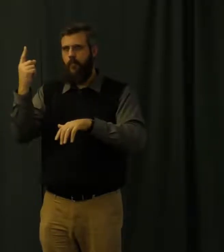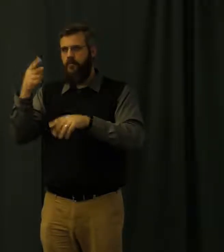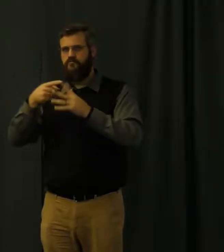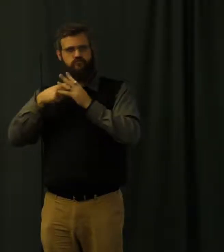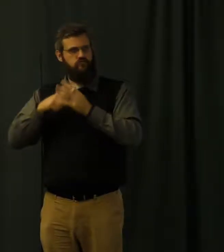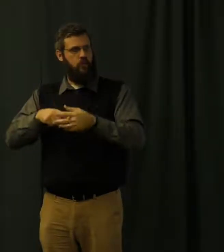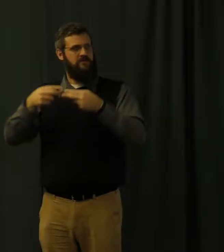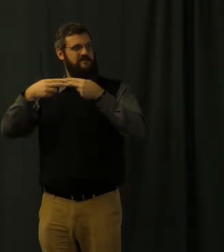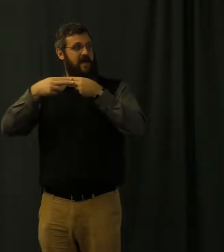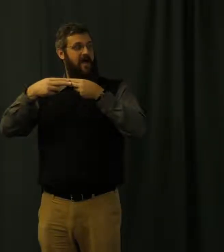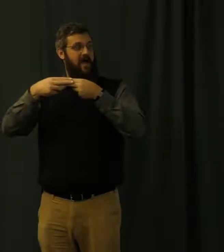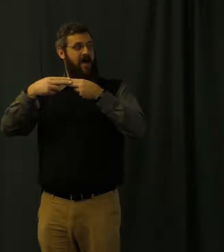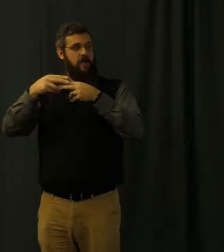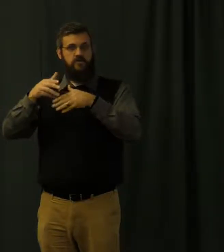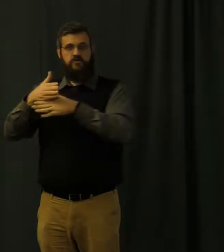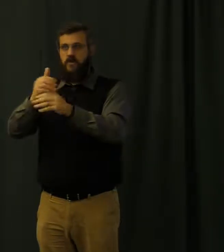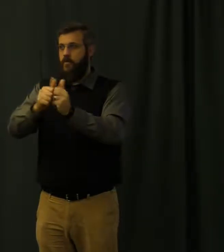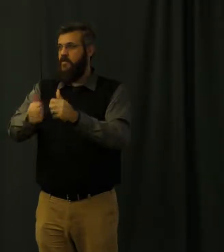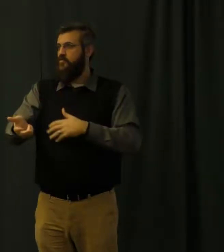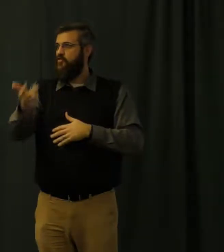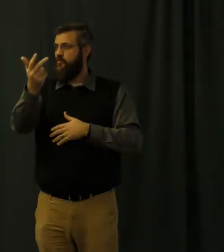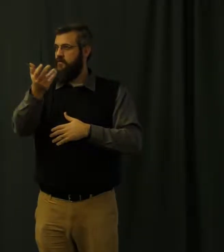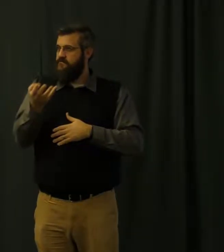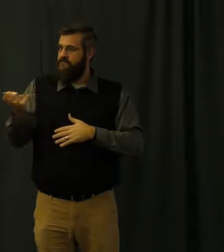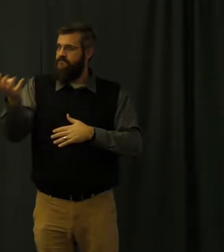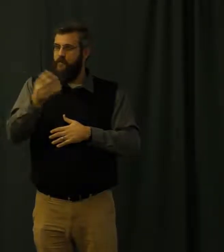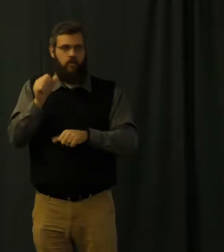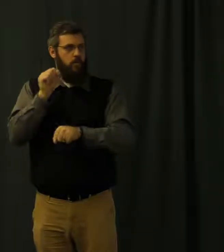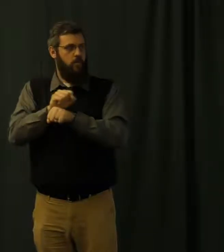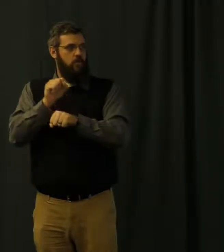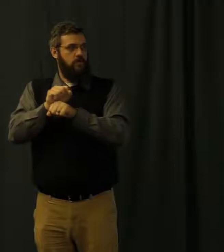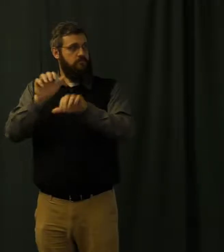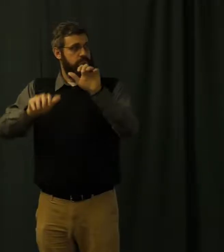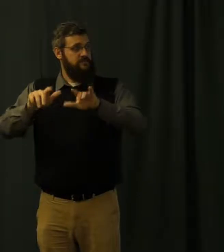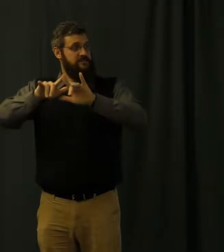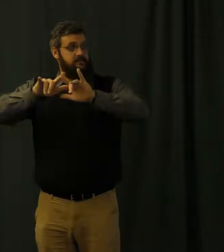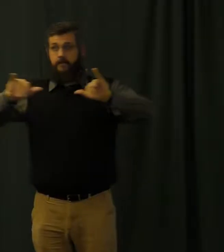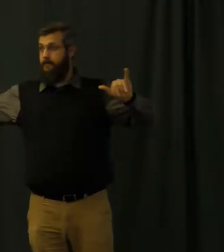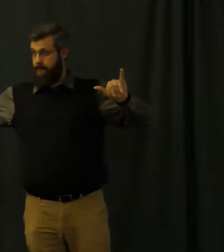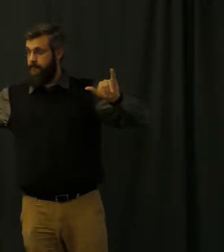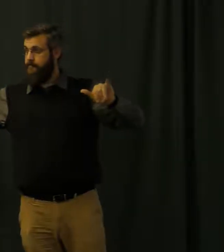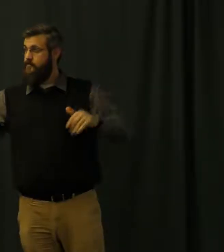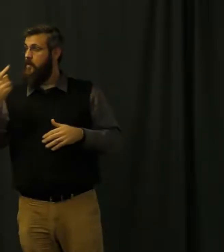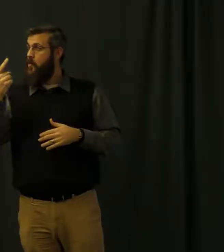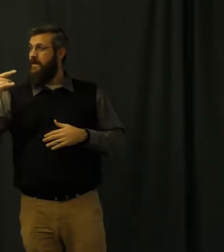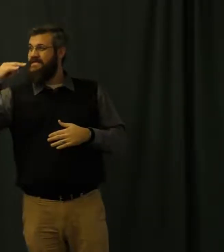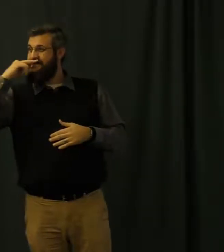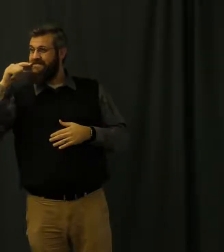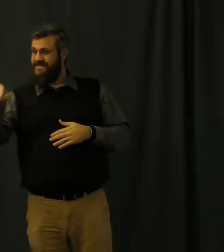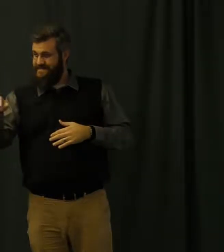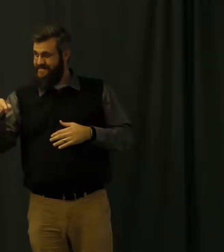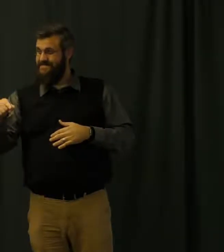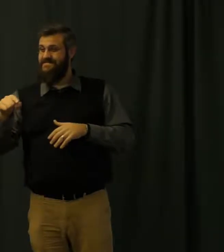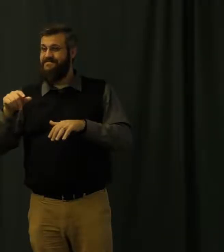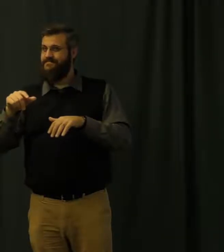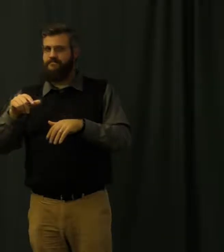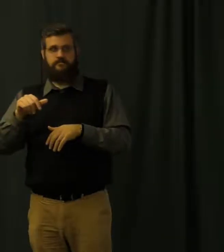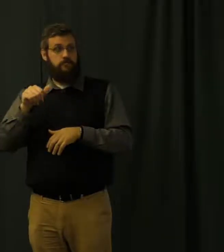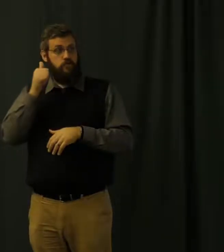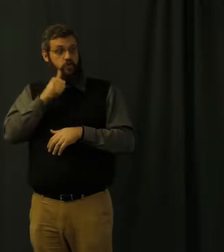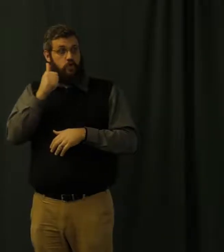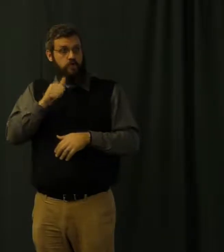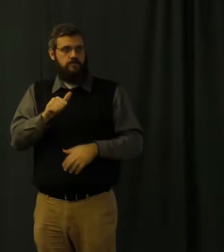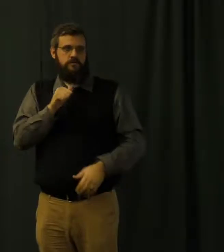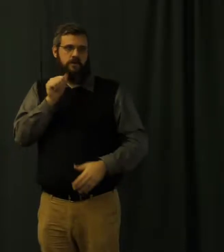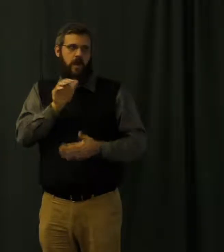Google slide deck, shares it with the other 3. They're all working simultaneously, okay? One of those kids, she's not very nice.